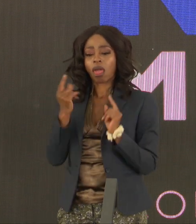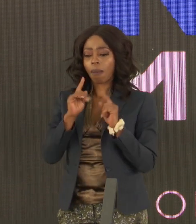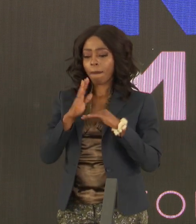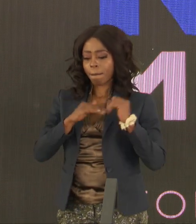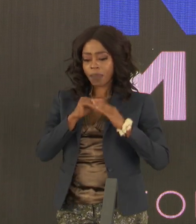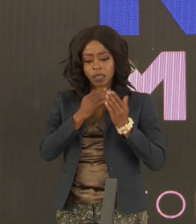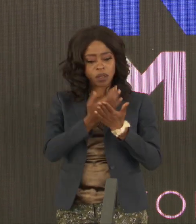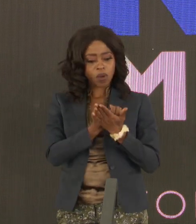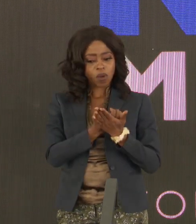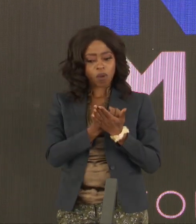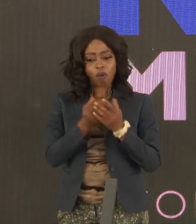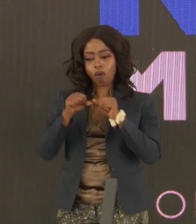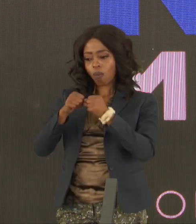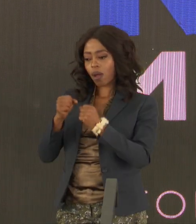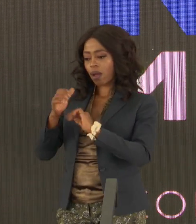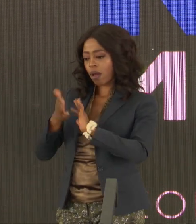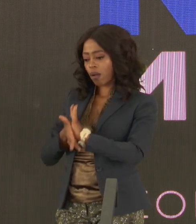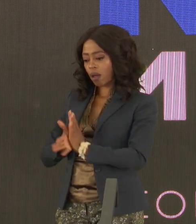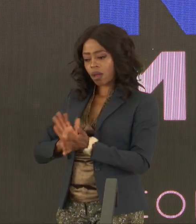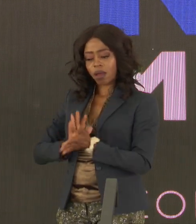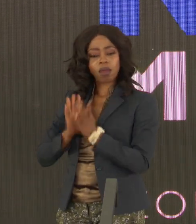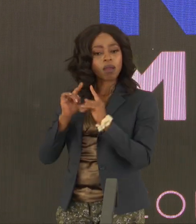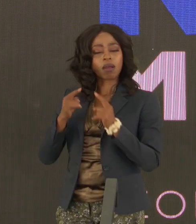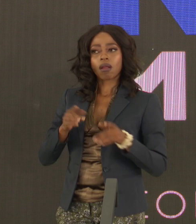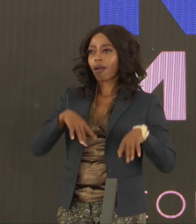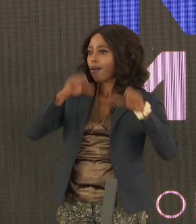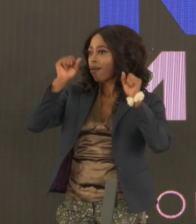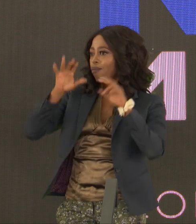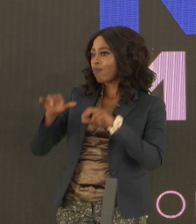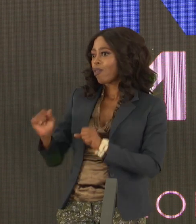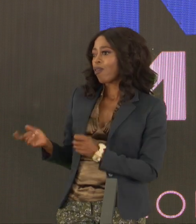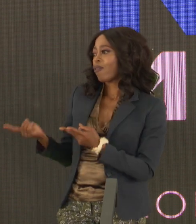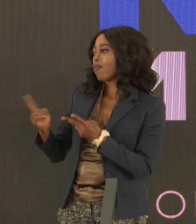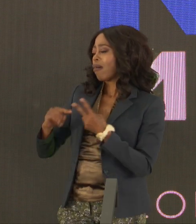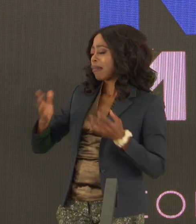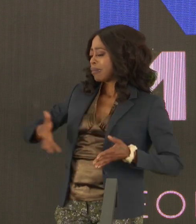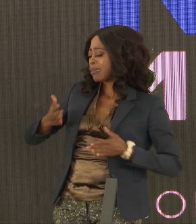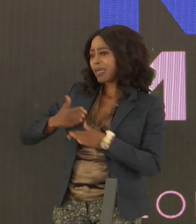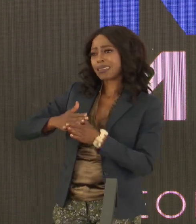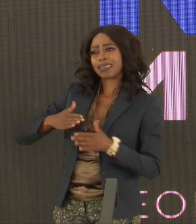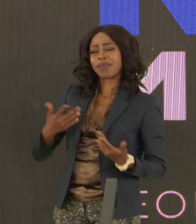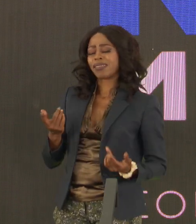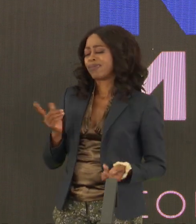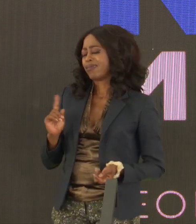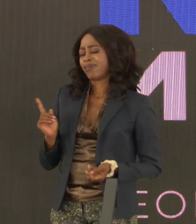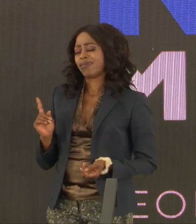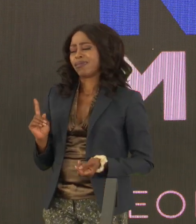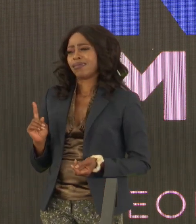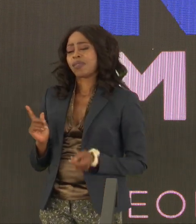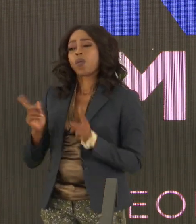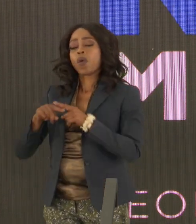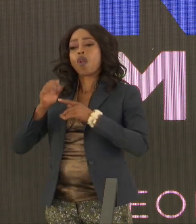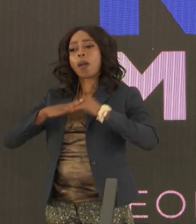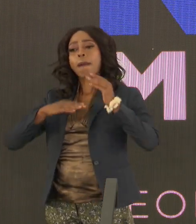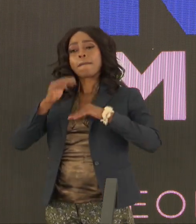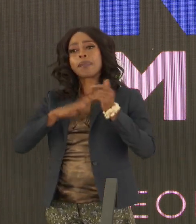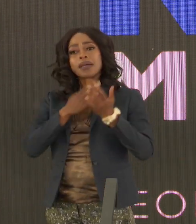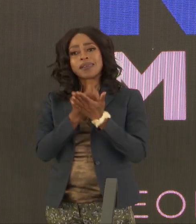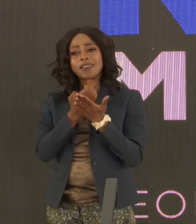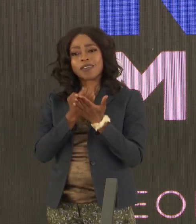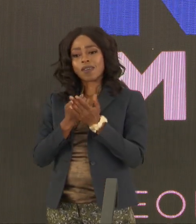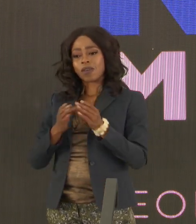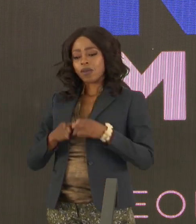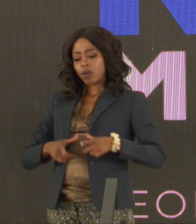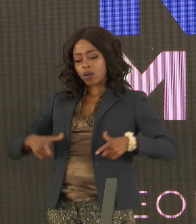an economy on broken infrastructure, load shedding, and a failing railway system, among others. We cannot build an economy on dams